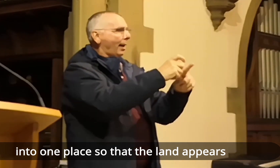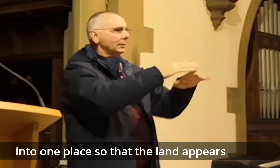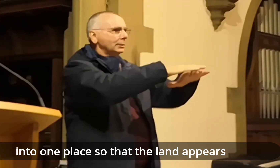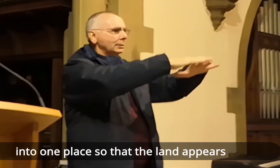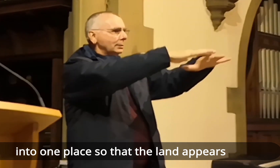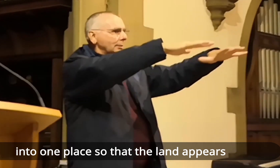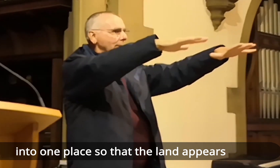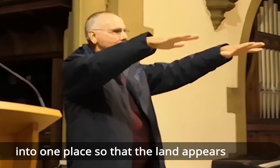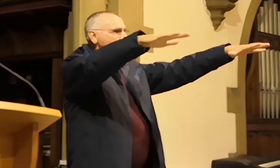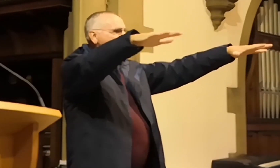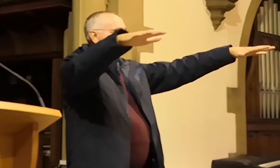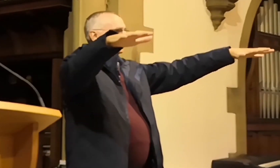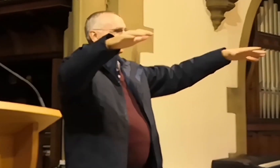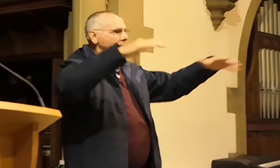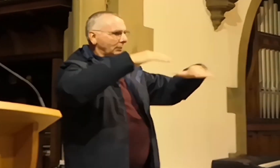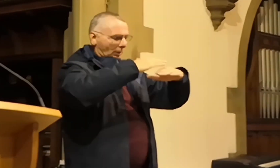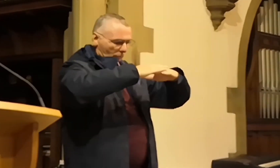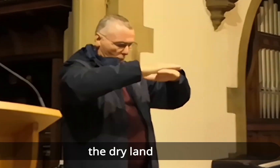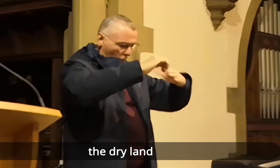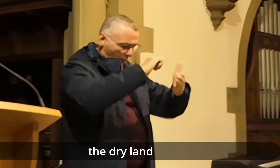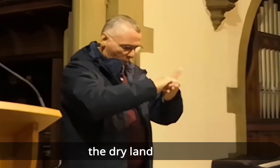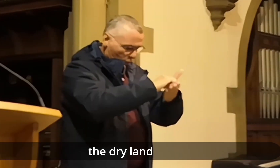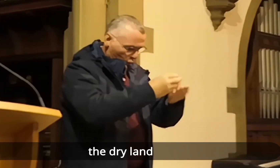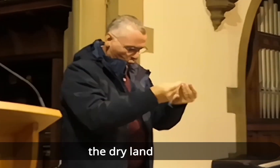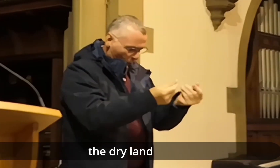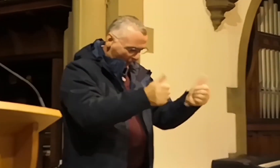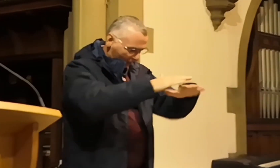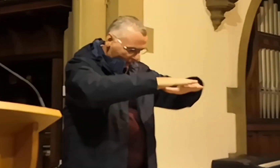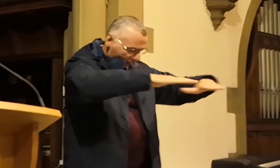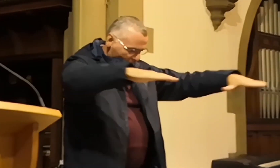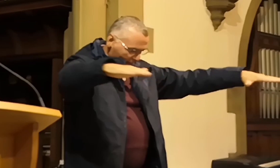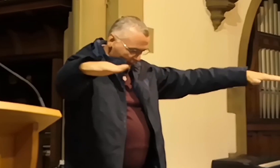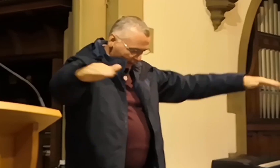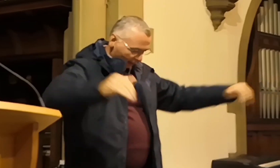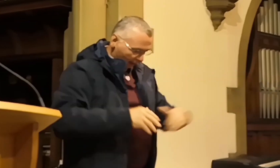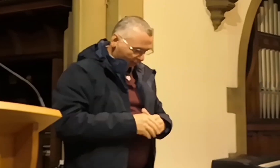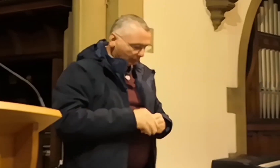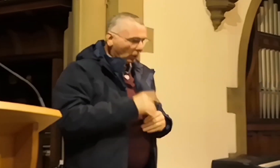land appears, the dry land.